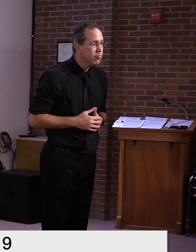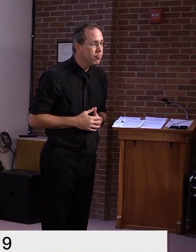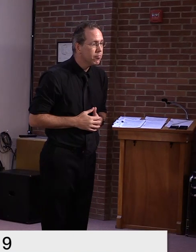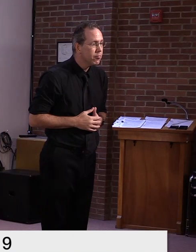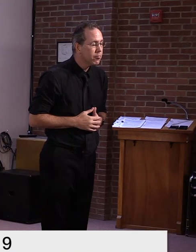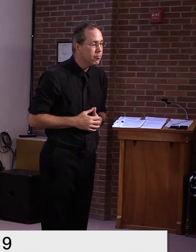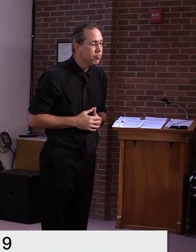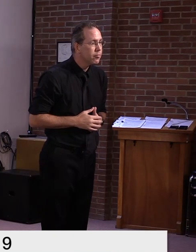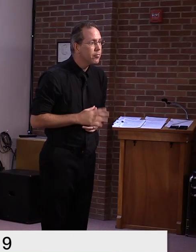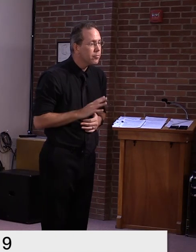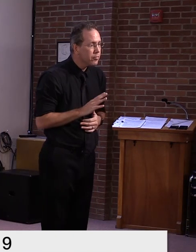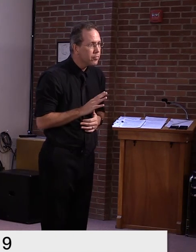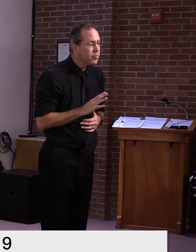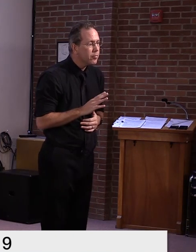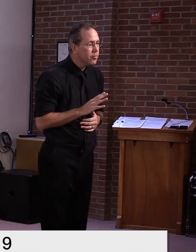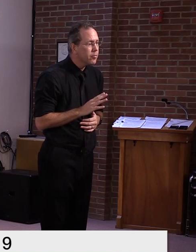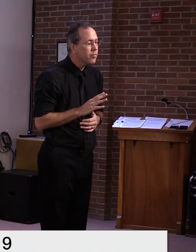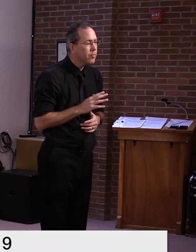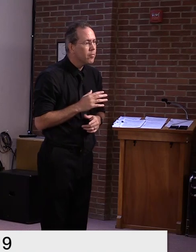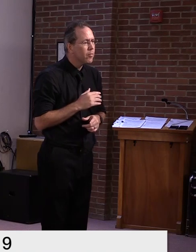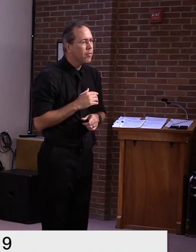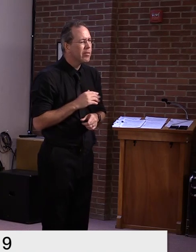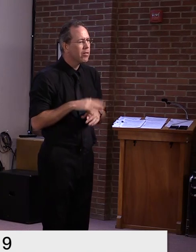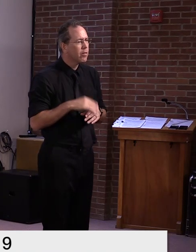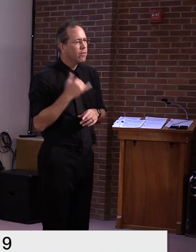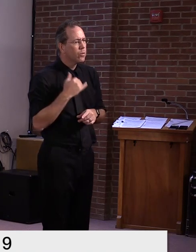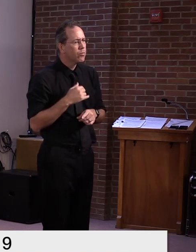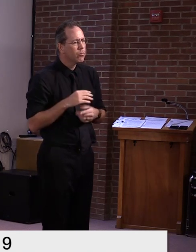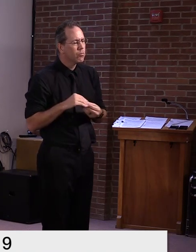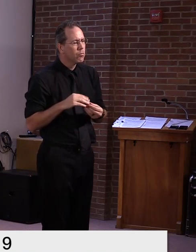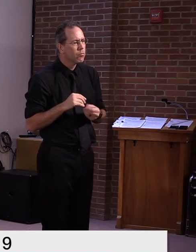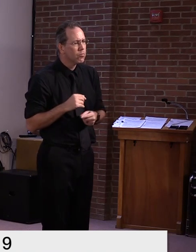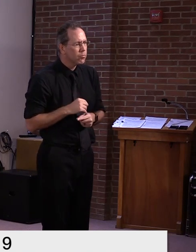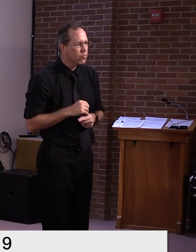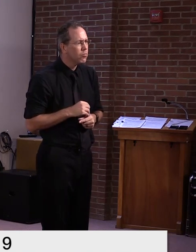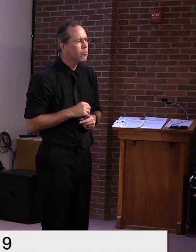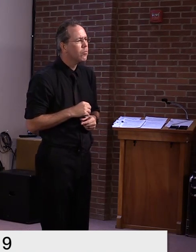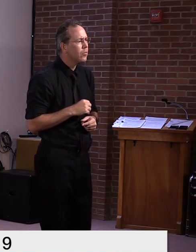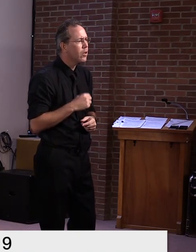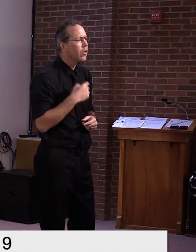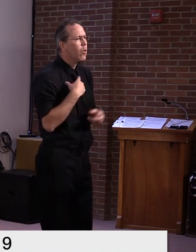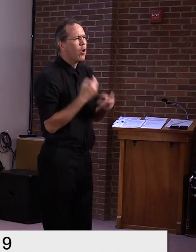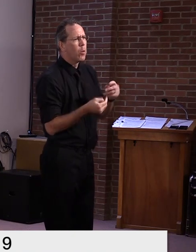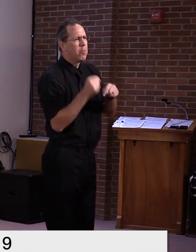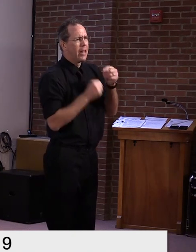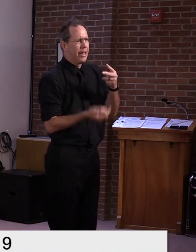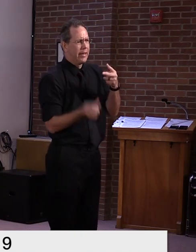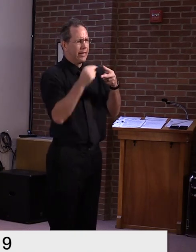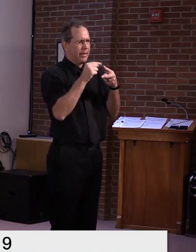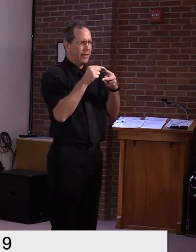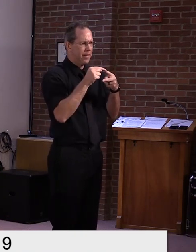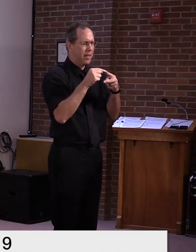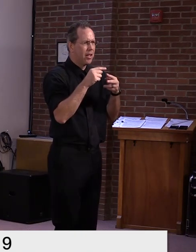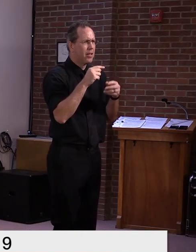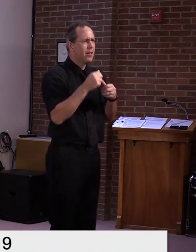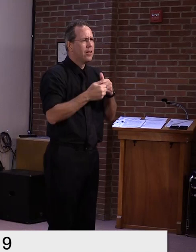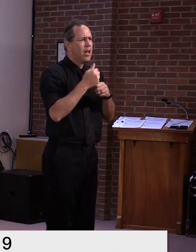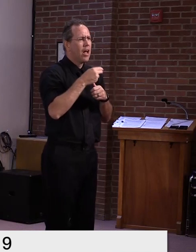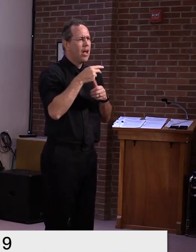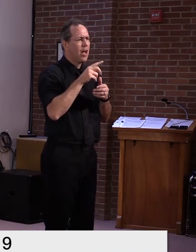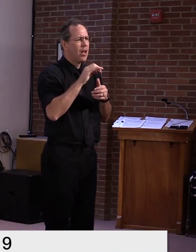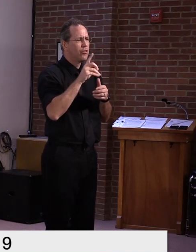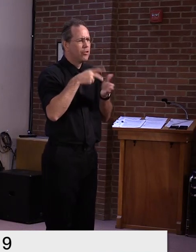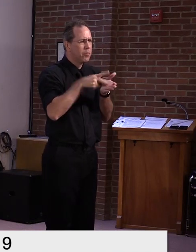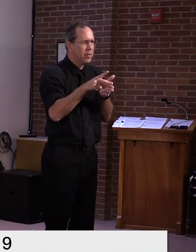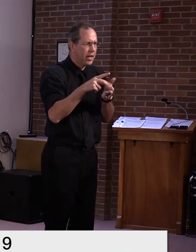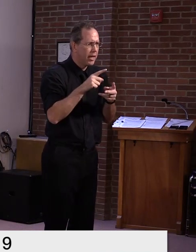eligible employees receive net hazard pay that is between 1,200 or 2,000, depending on